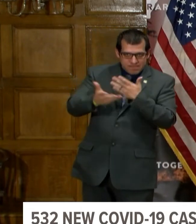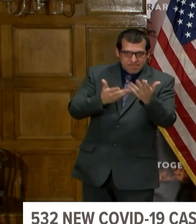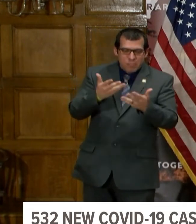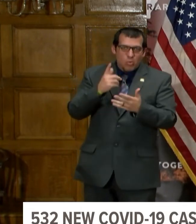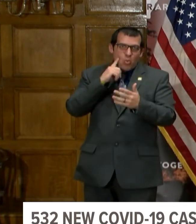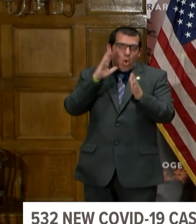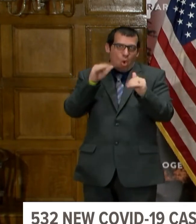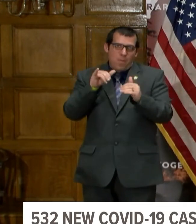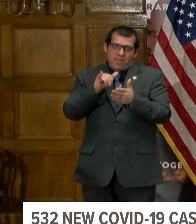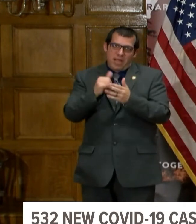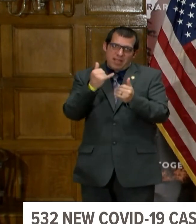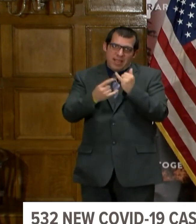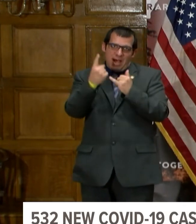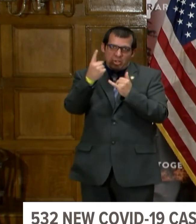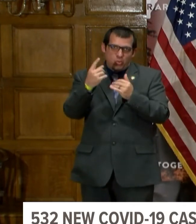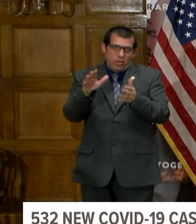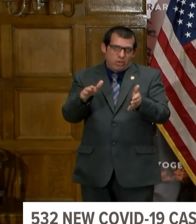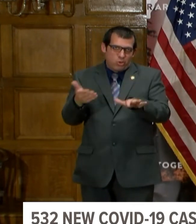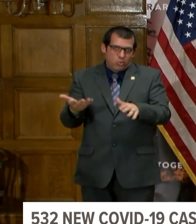last one that we lose.